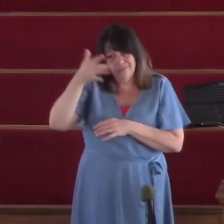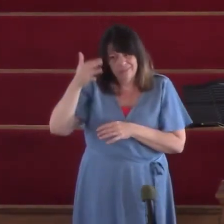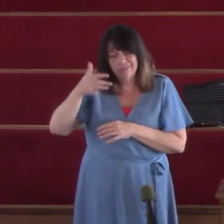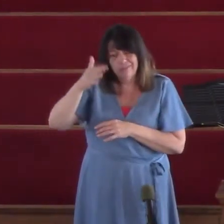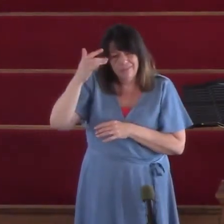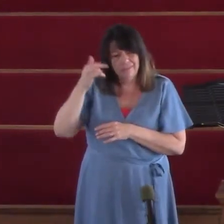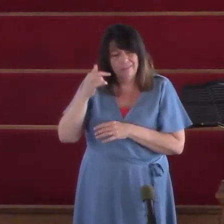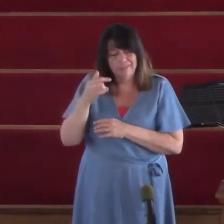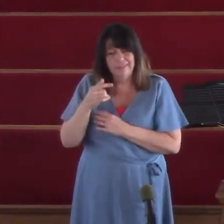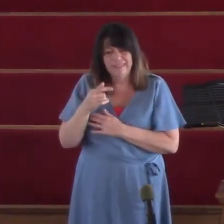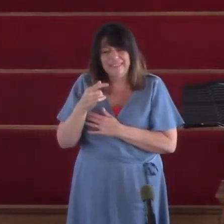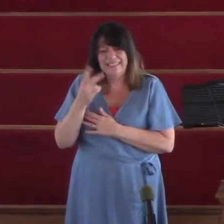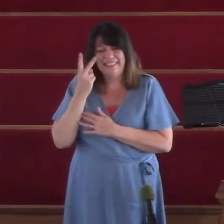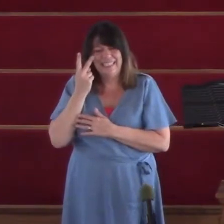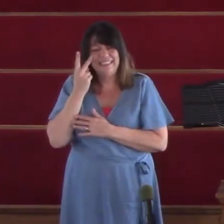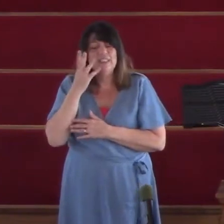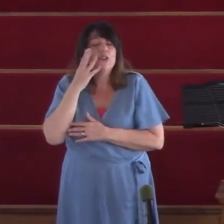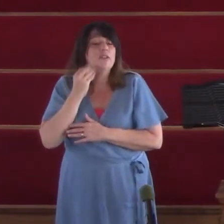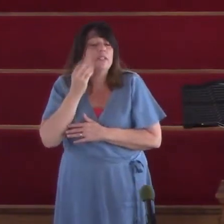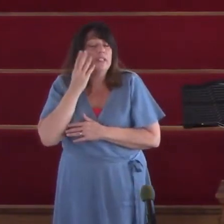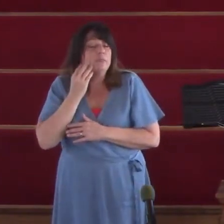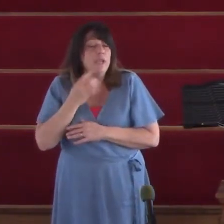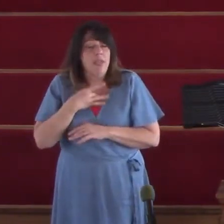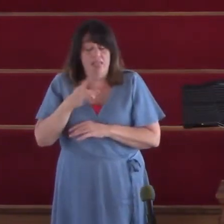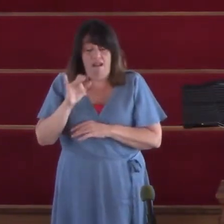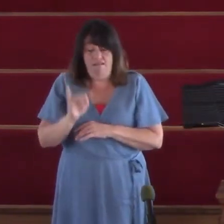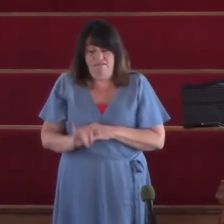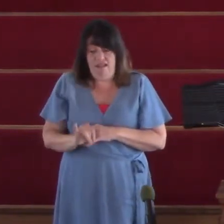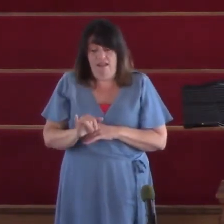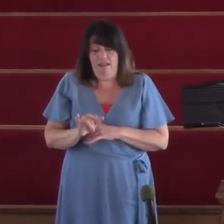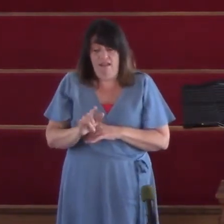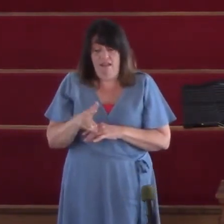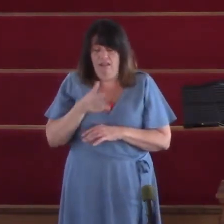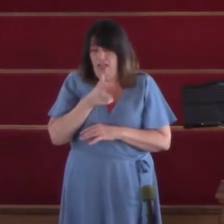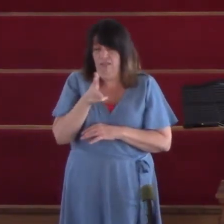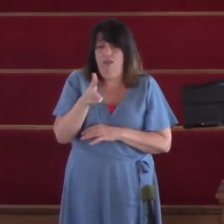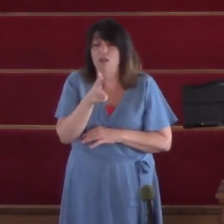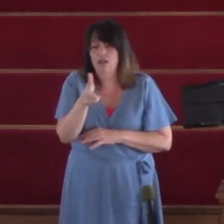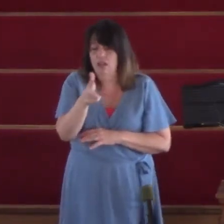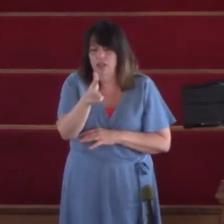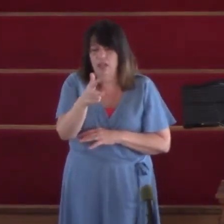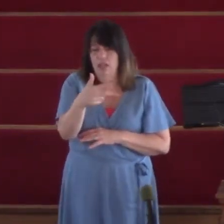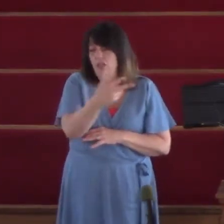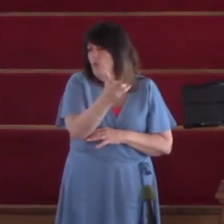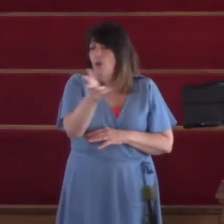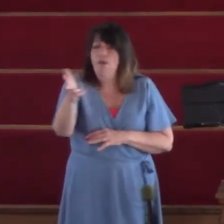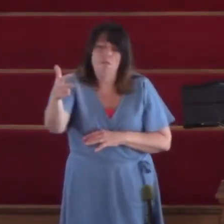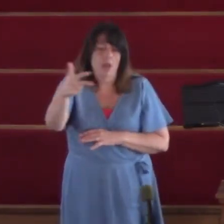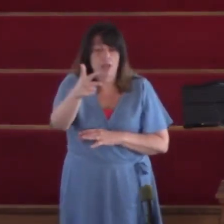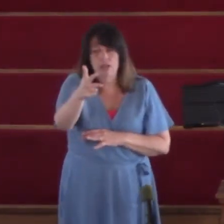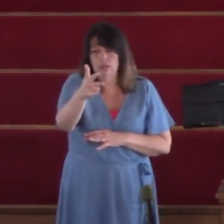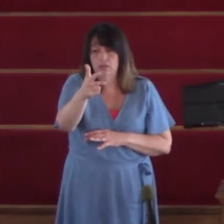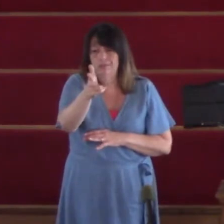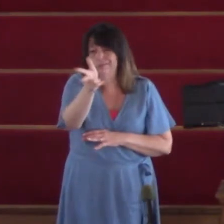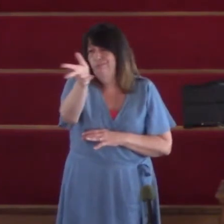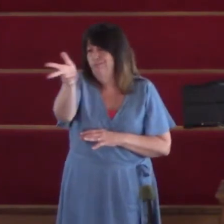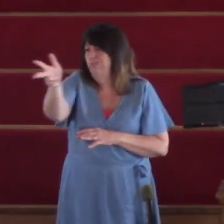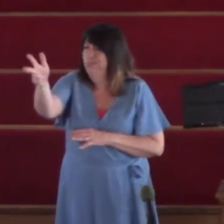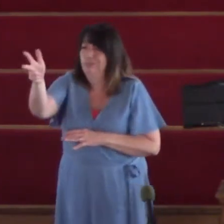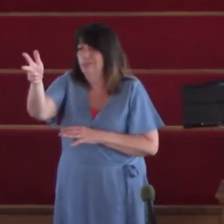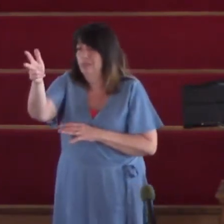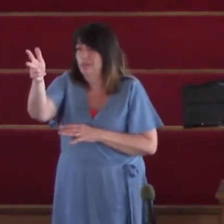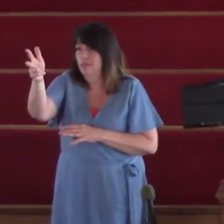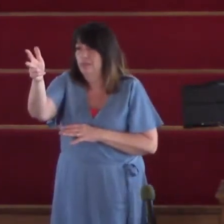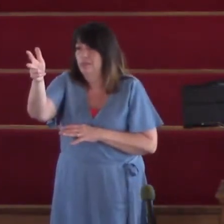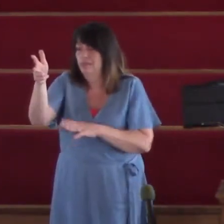seeing an experience like that, of how that this car just all of a sudden made a swerve and over into a tree